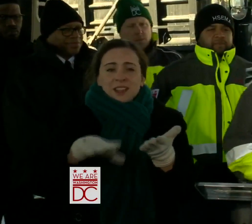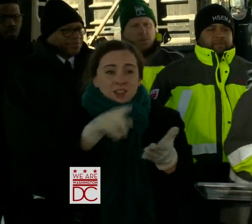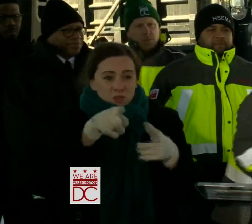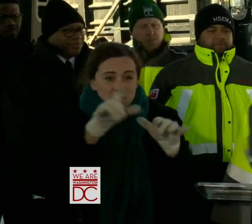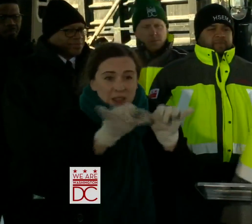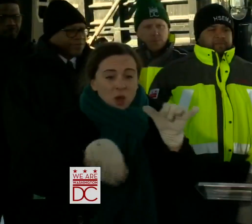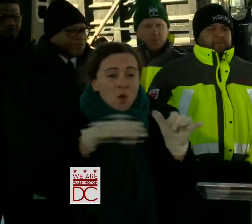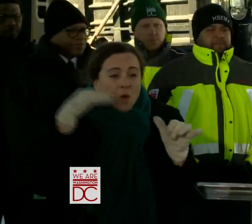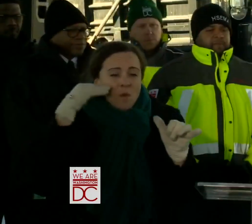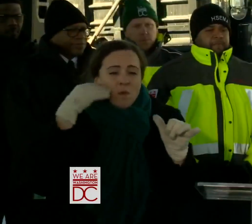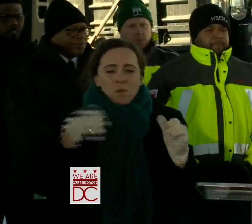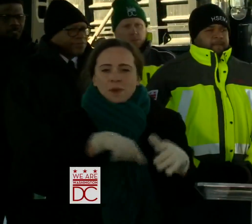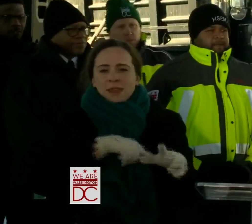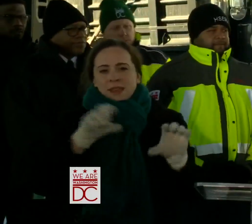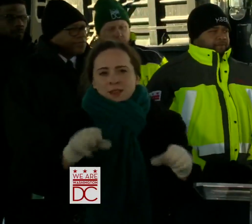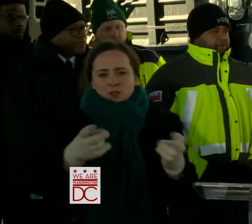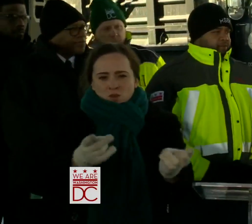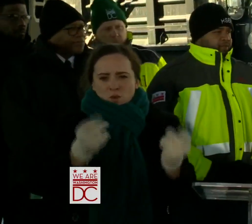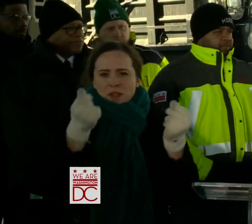Thank you.